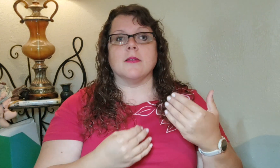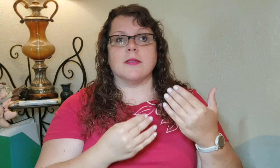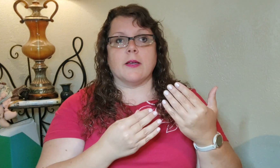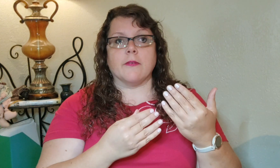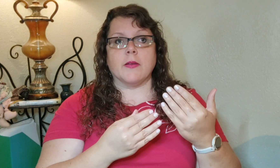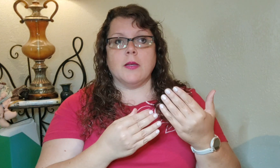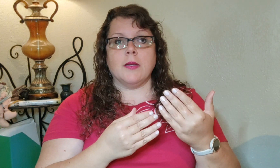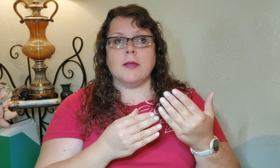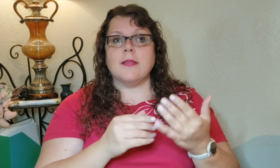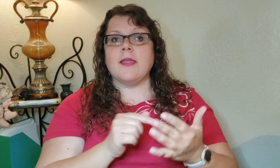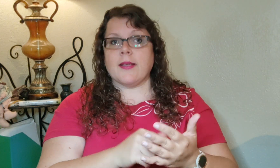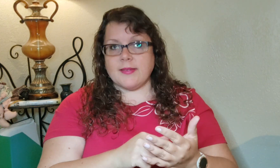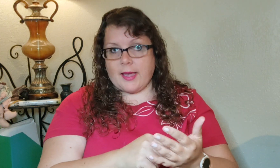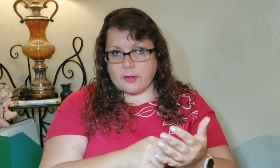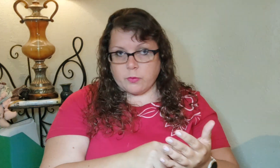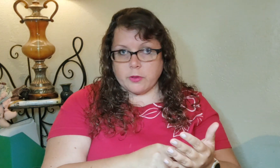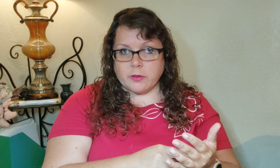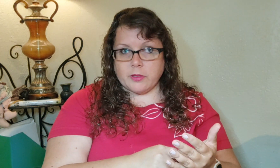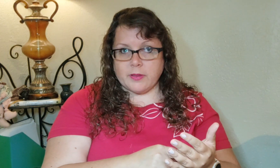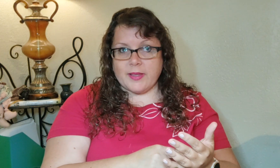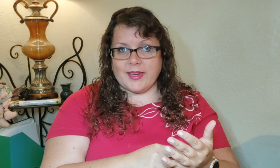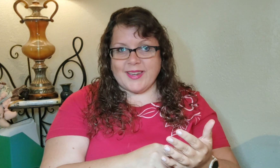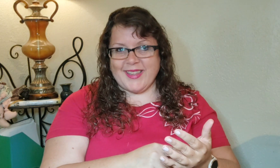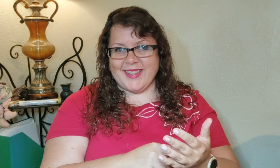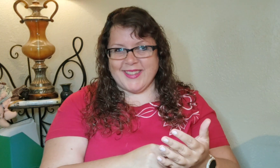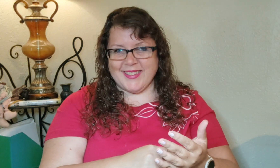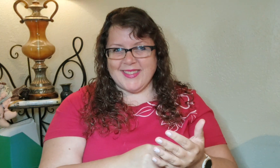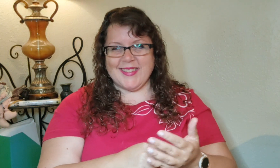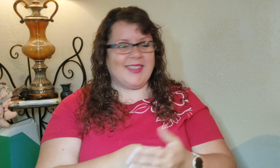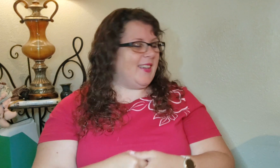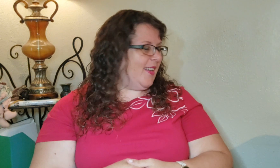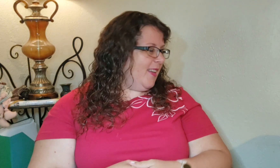because of the exact word that it is.